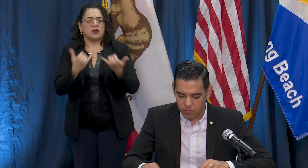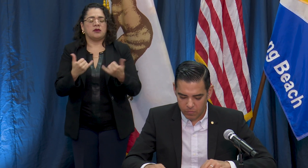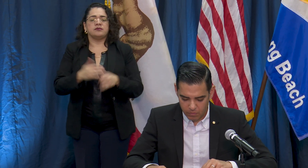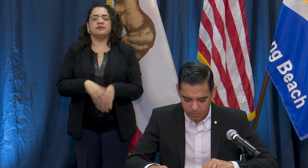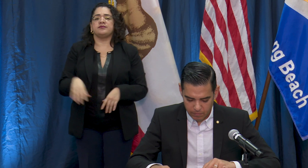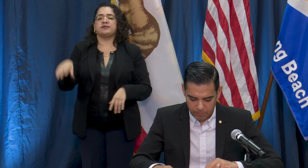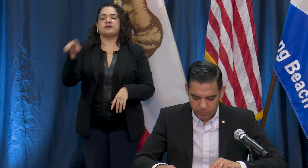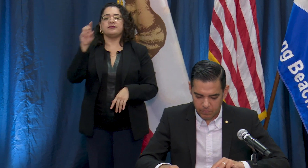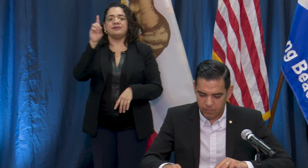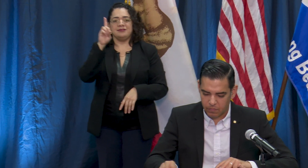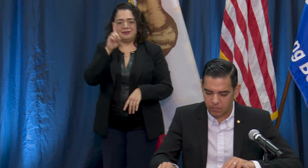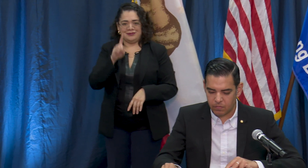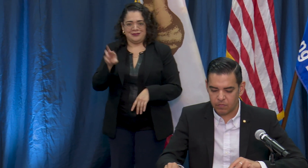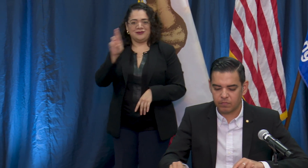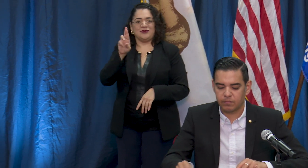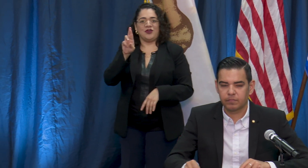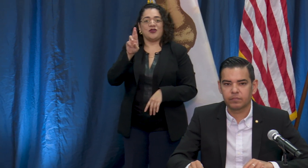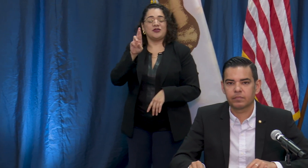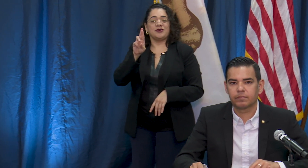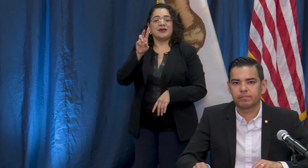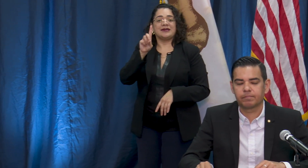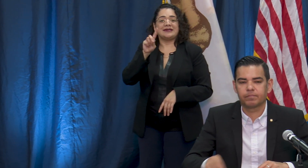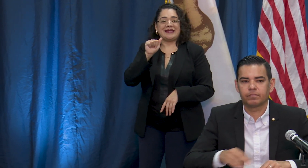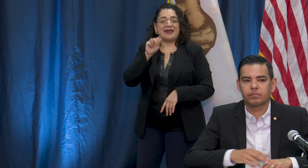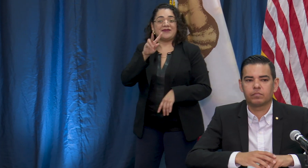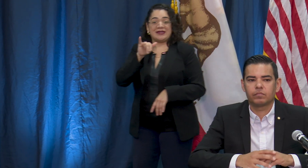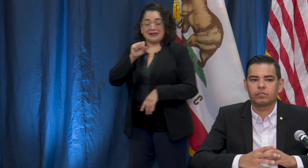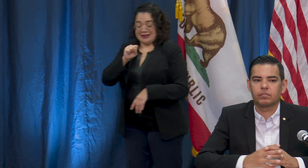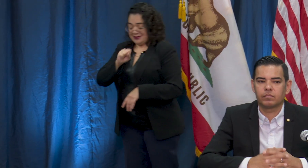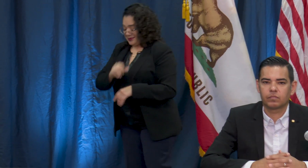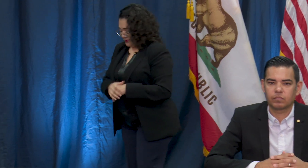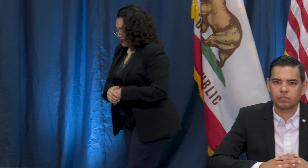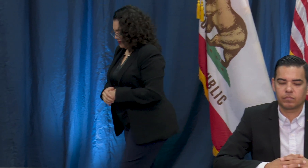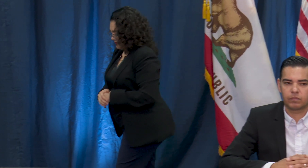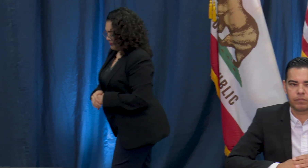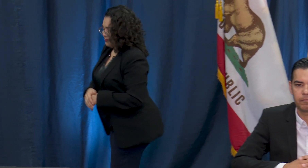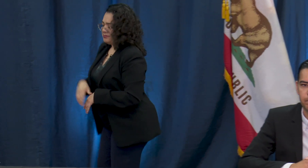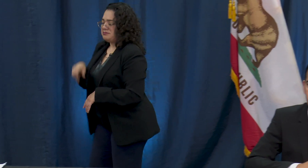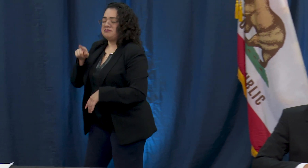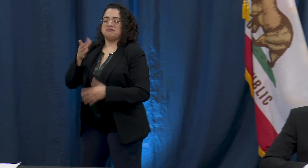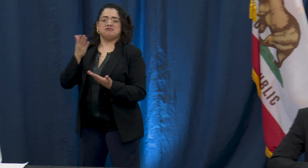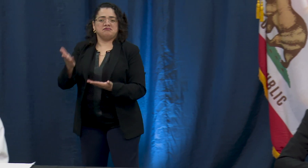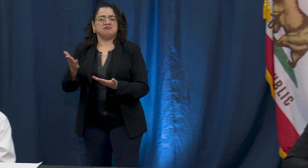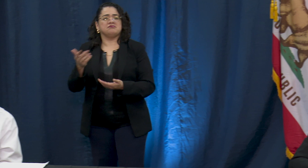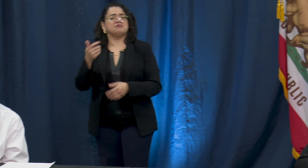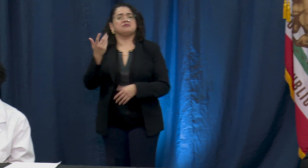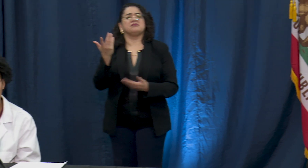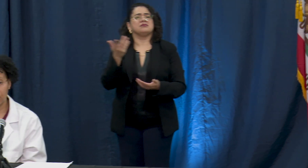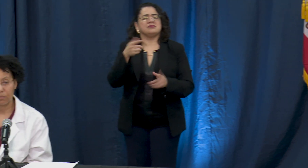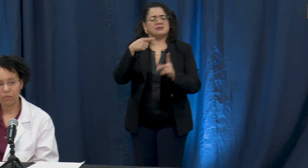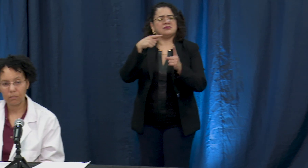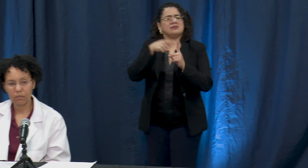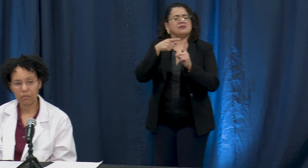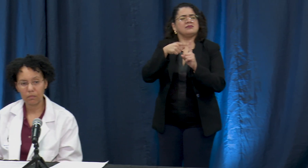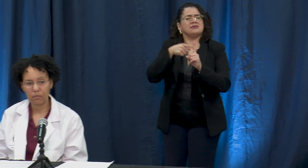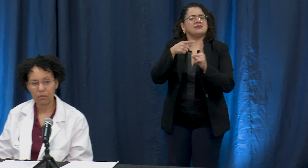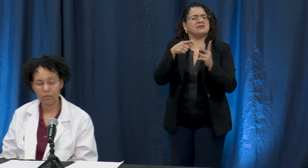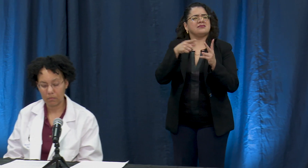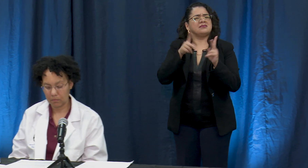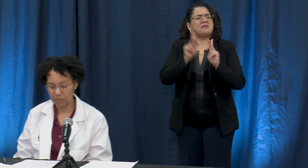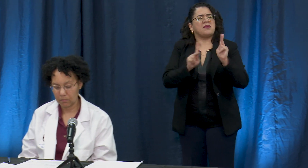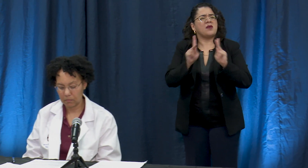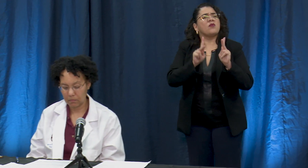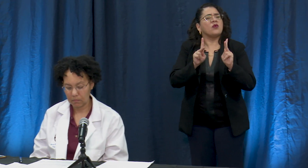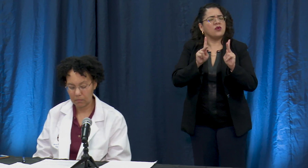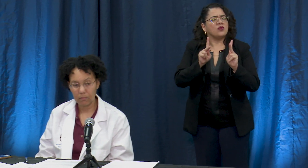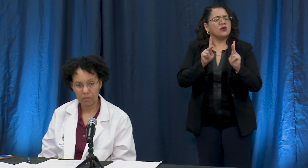more detail on the 2 care facilities where they were confirmed cases, such as the names, what type of care they provide, what steps have been taken to